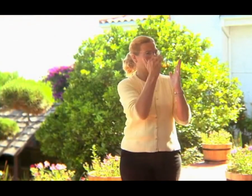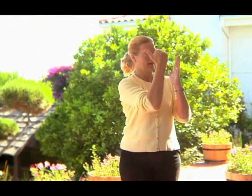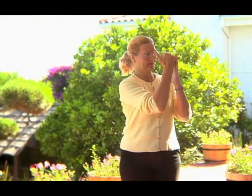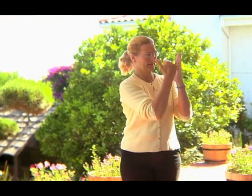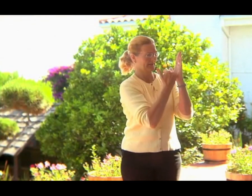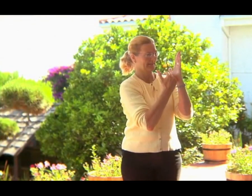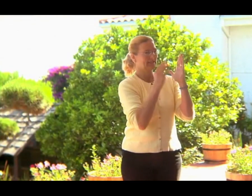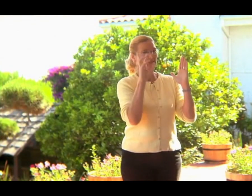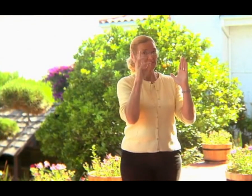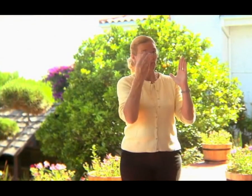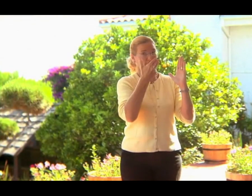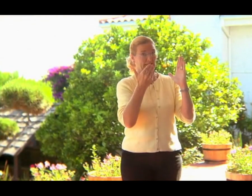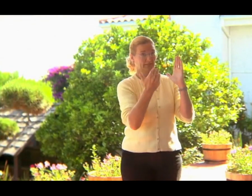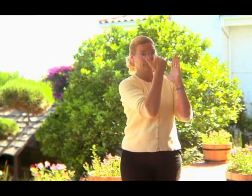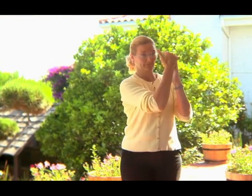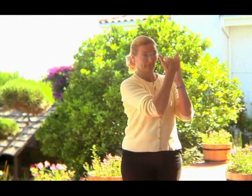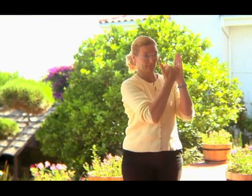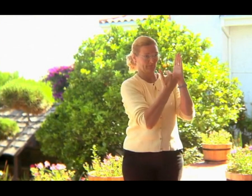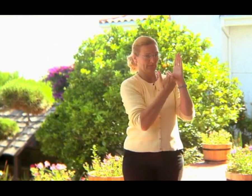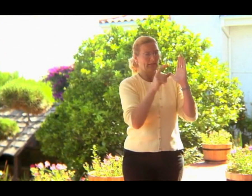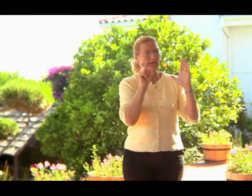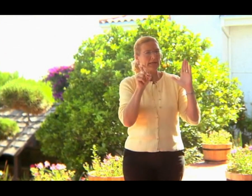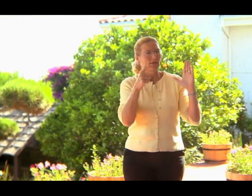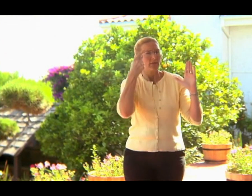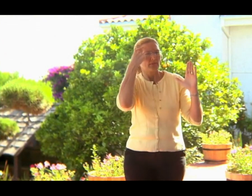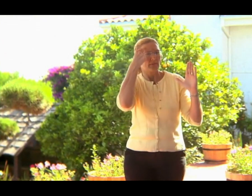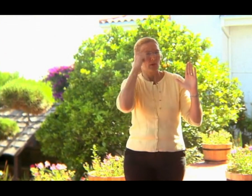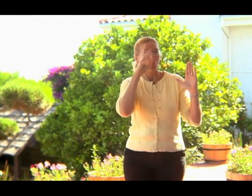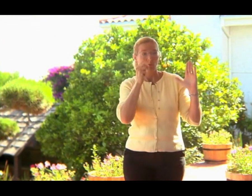Here's the simple list of 6 things to consider when you look at each mole.